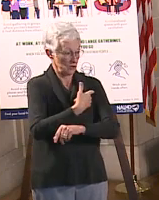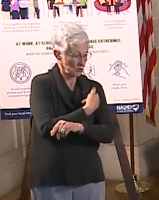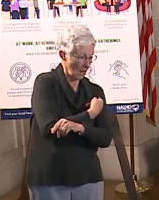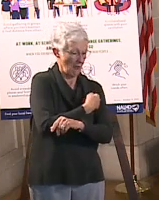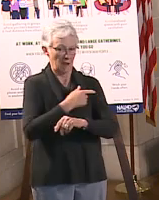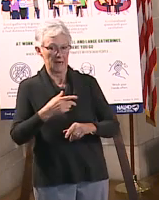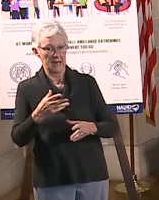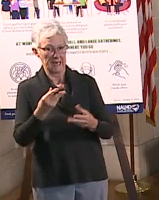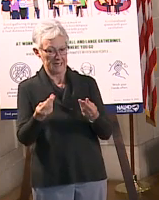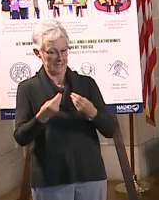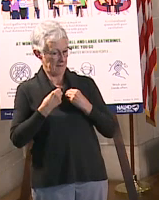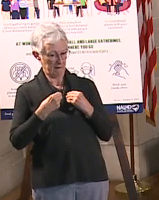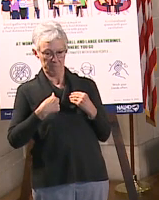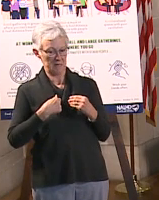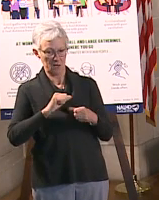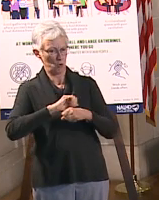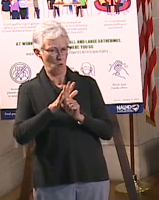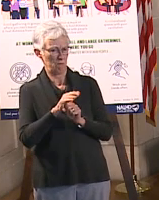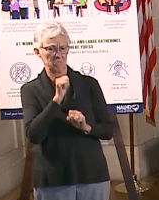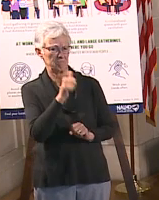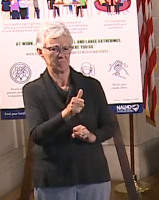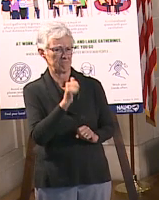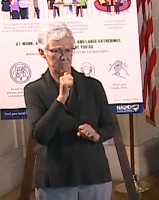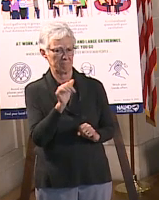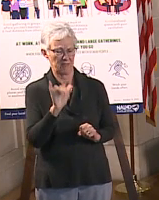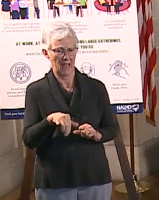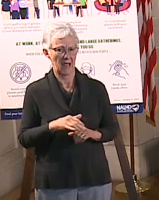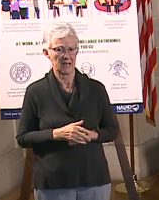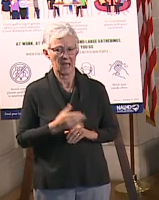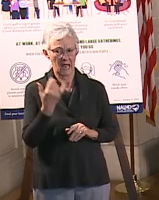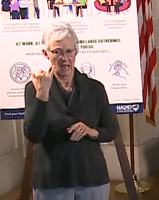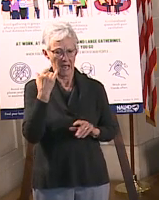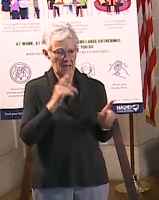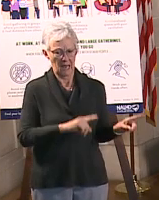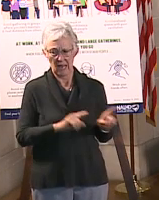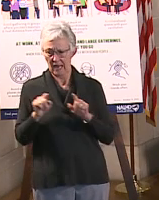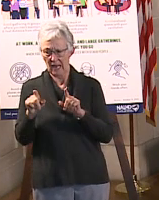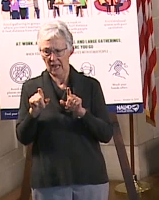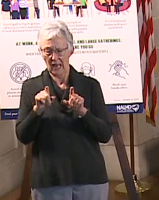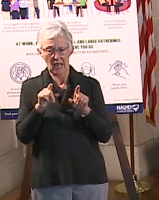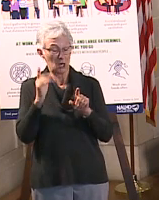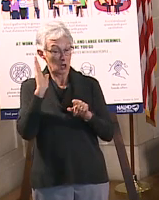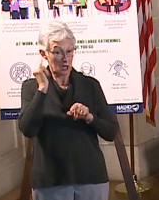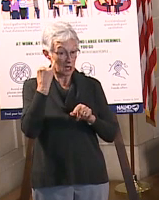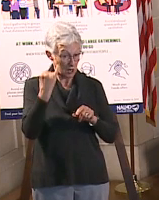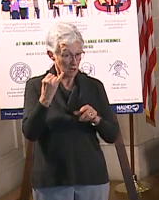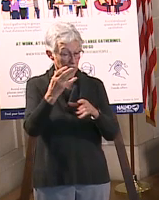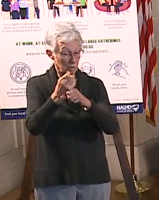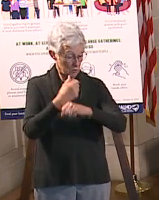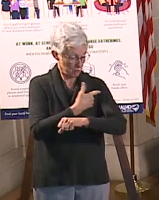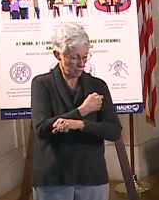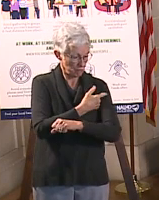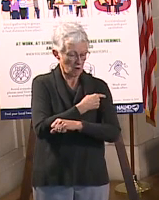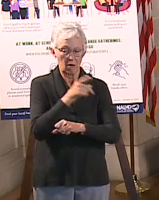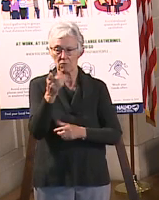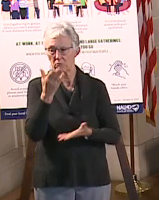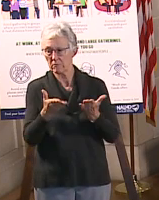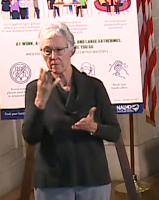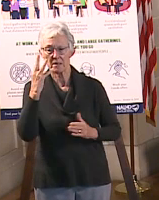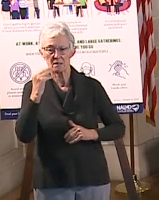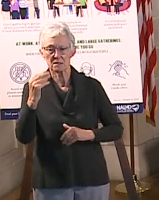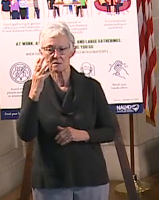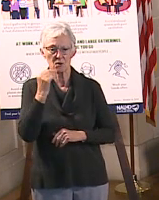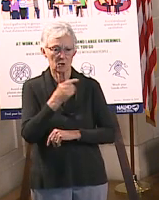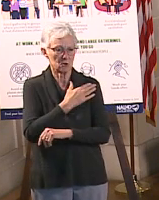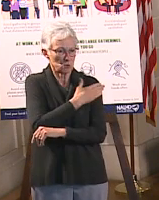those experienced by people who receive the flu shot. This would be soreness at the injection site, fever, headaches, body aches